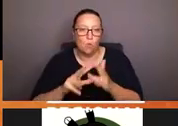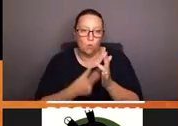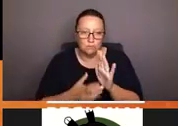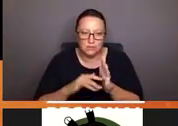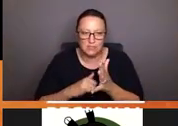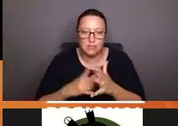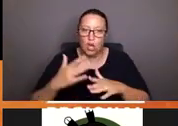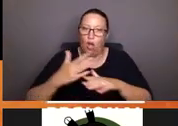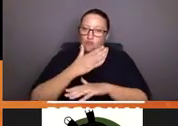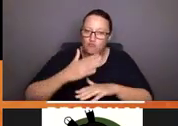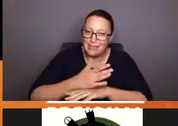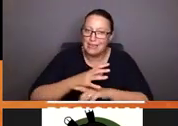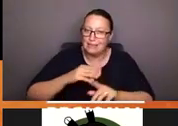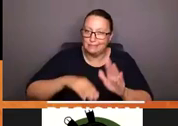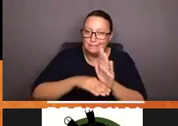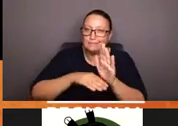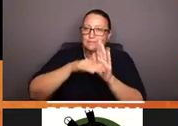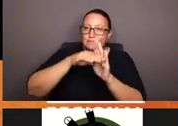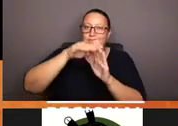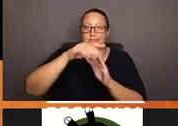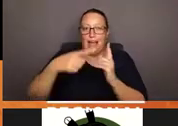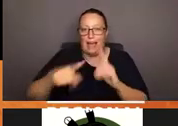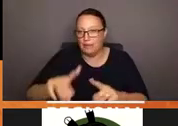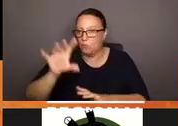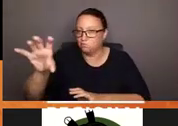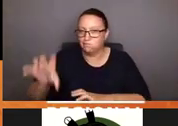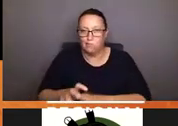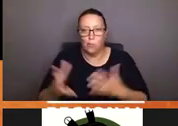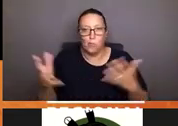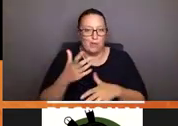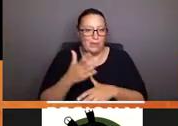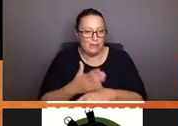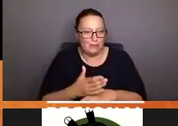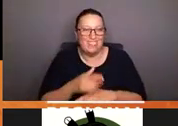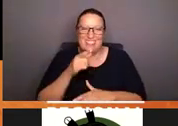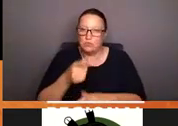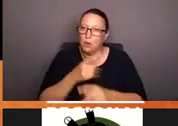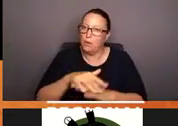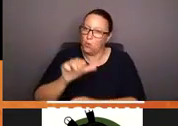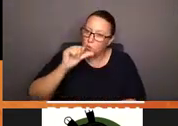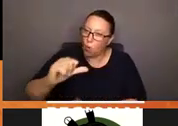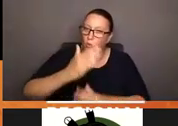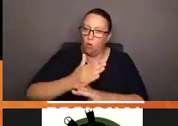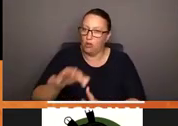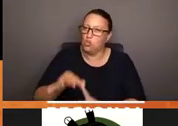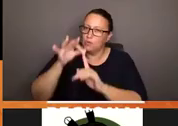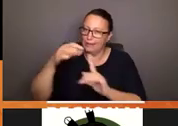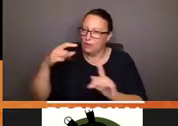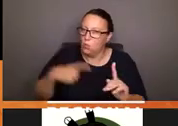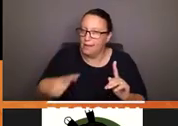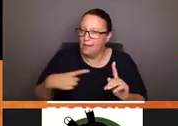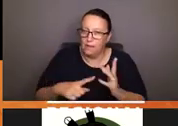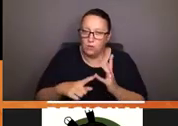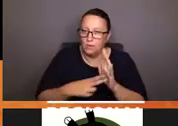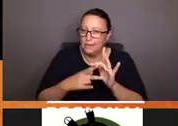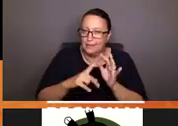cultures, and geographies. This criterion is asking you to talk about the uniqueness of your practice and how it's situated